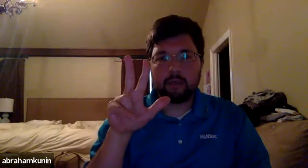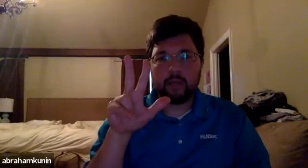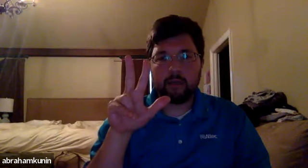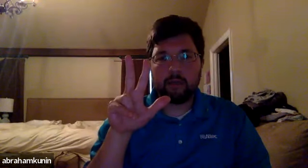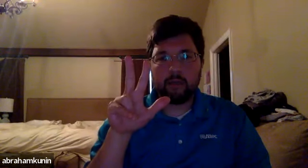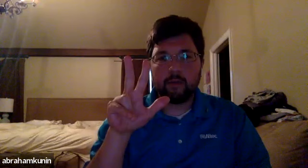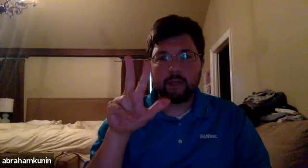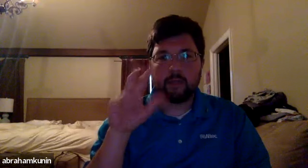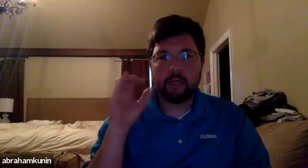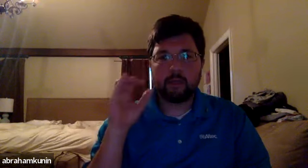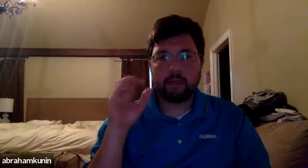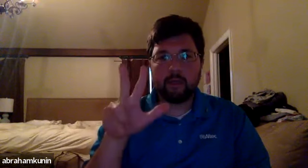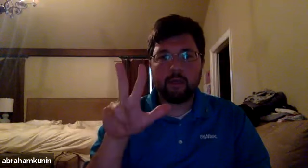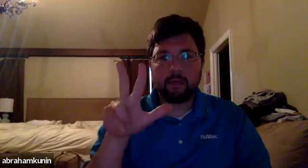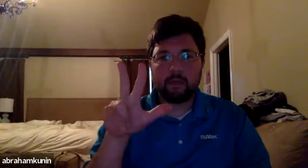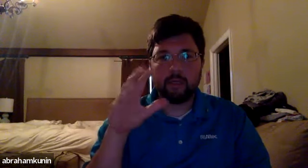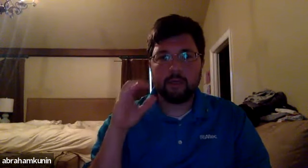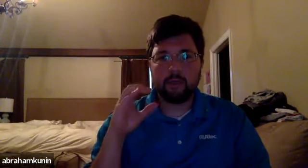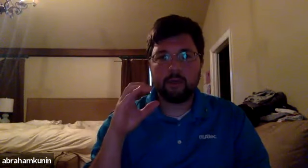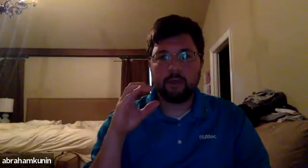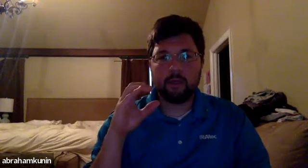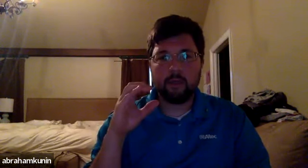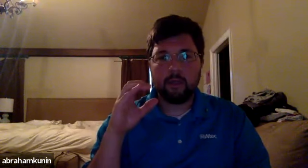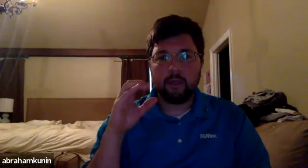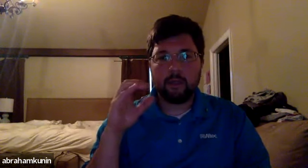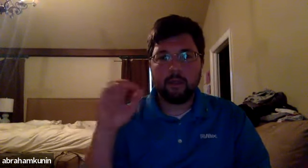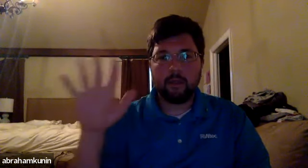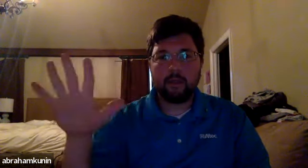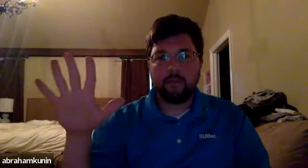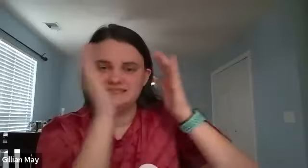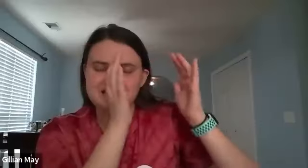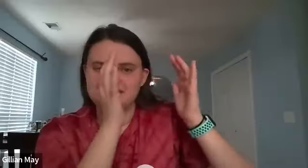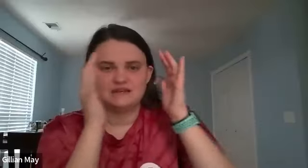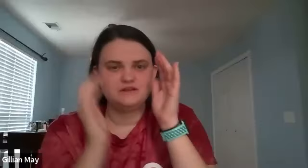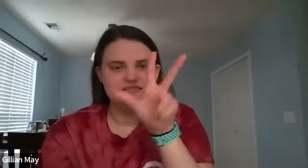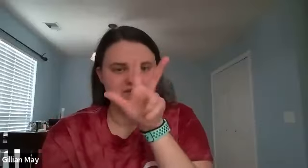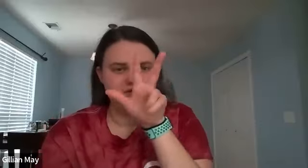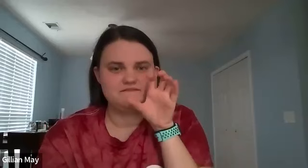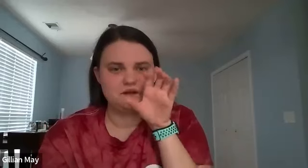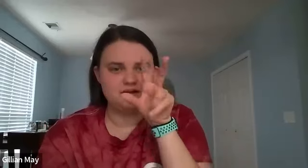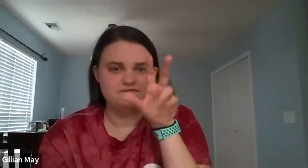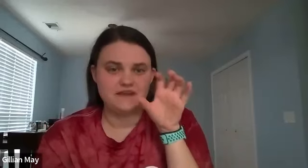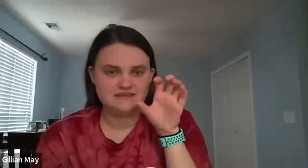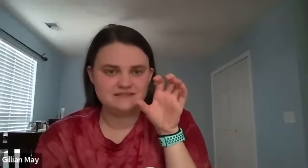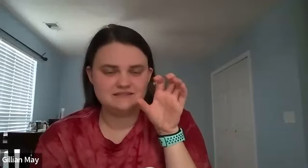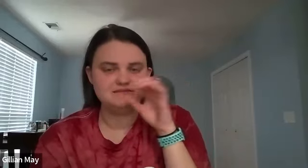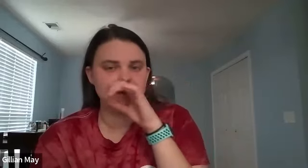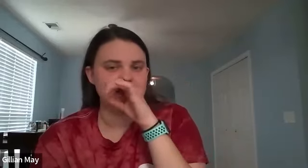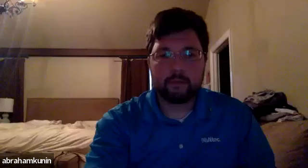the side. Is that intentional? Like you did 300. The reason I did it was because I realized I was doing it in front of my face. Okay. And so